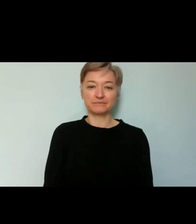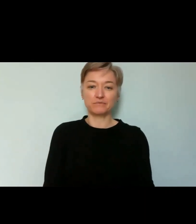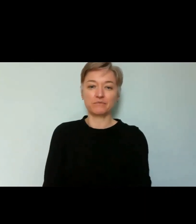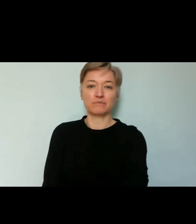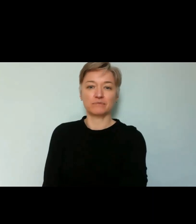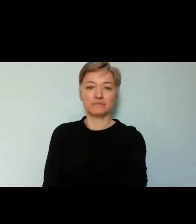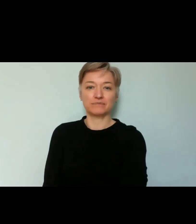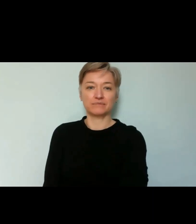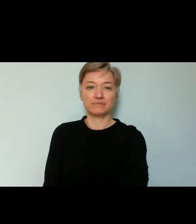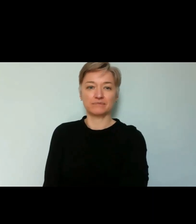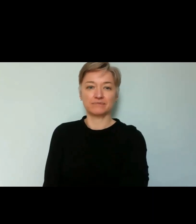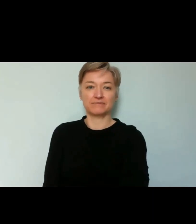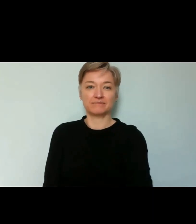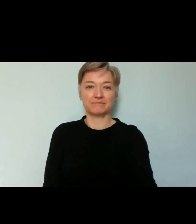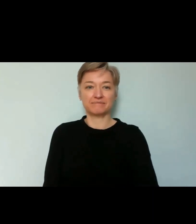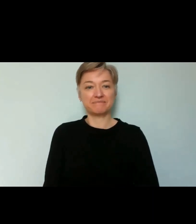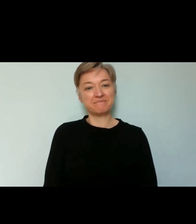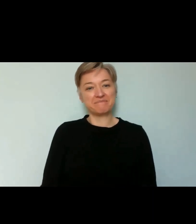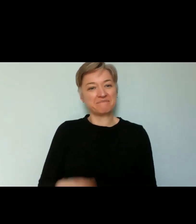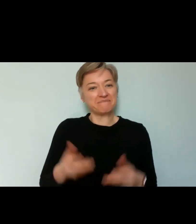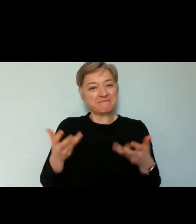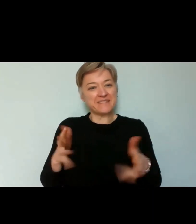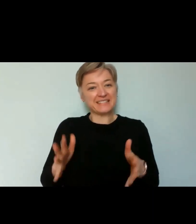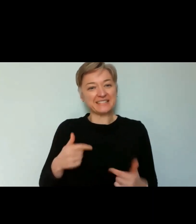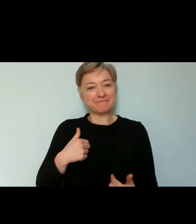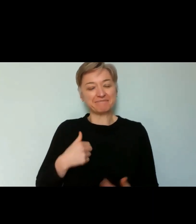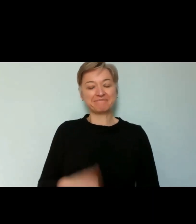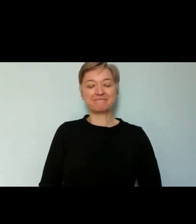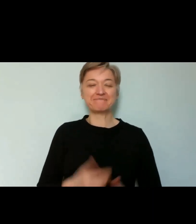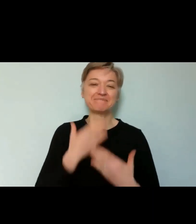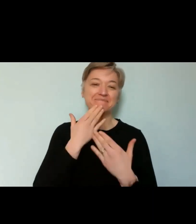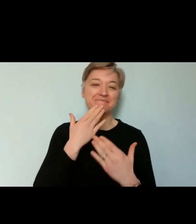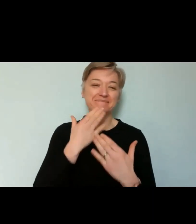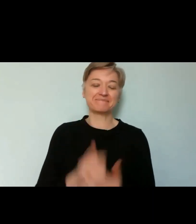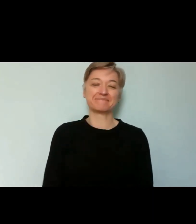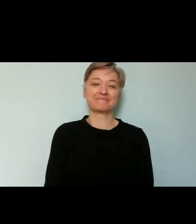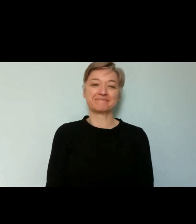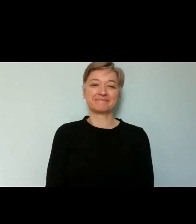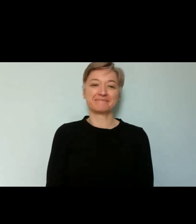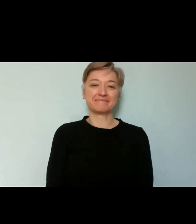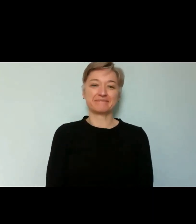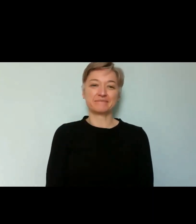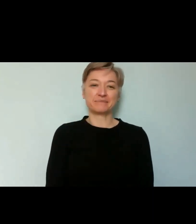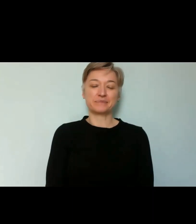And that's the end. Thank you.